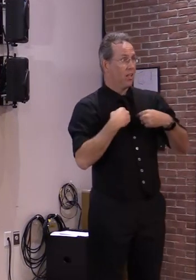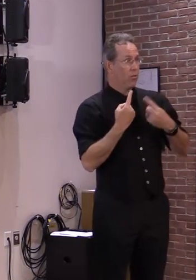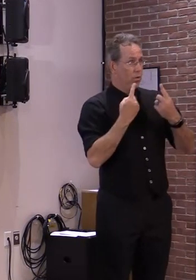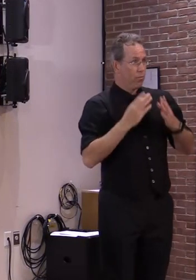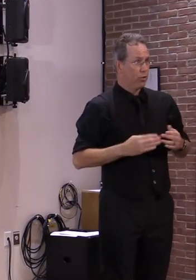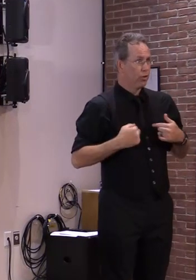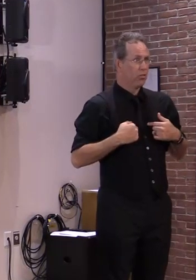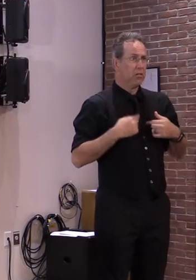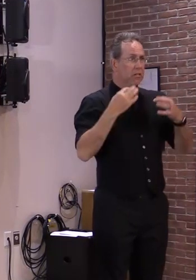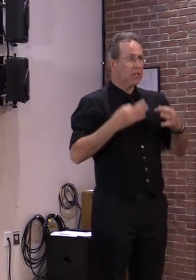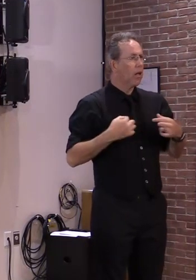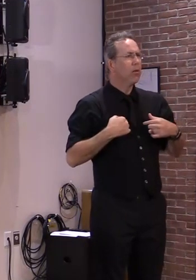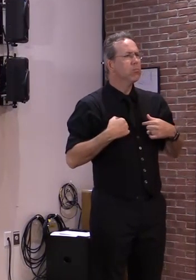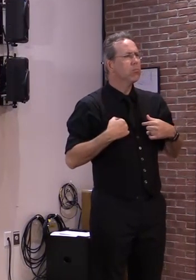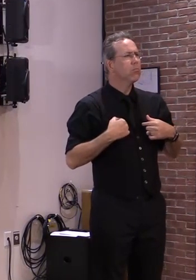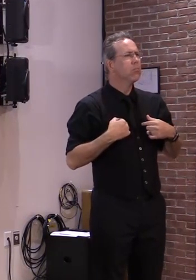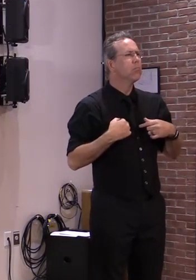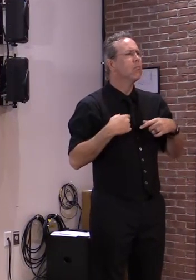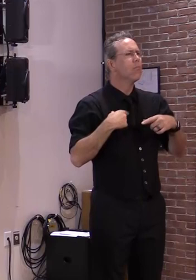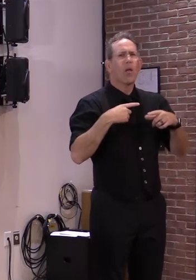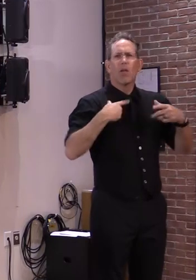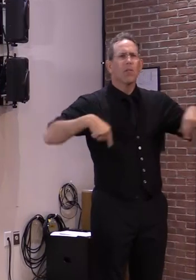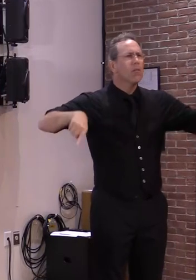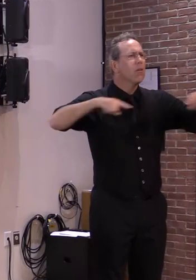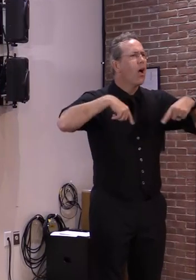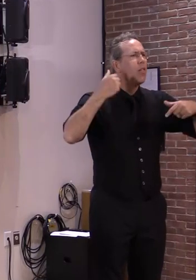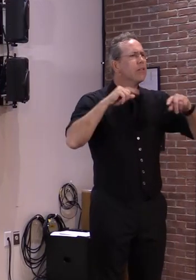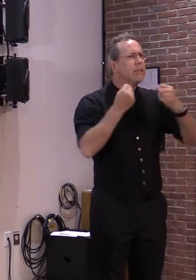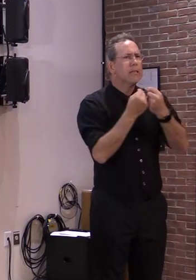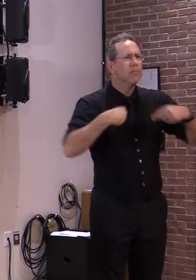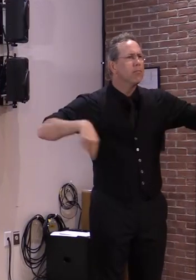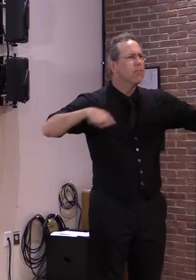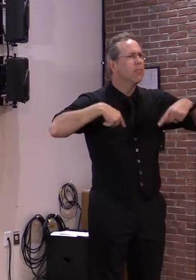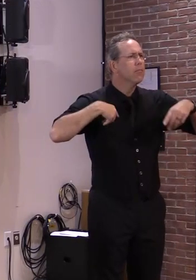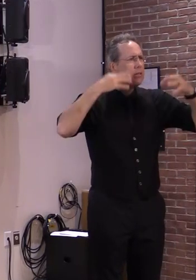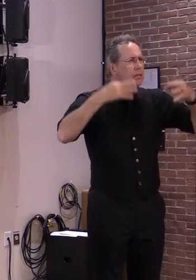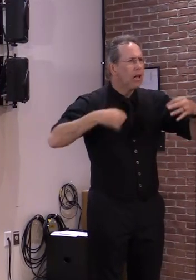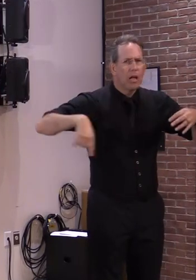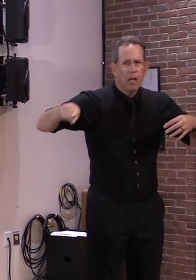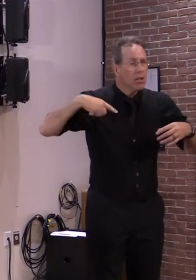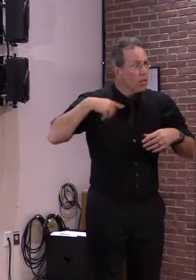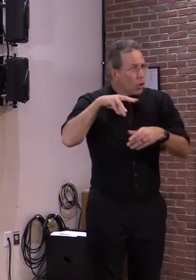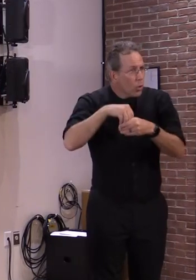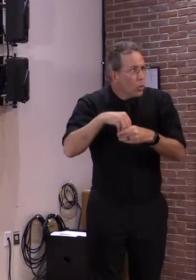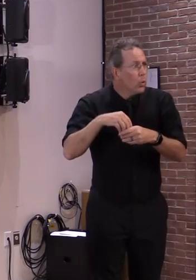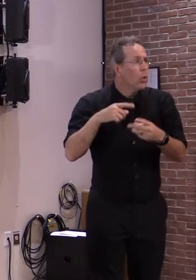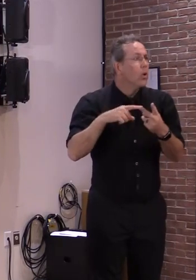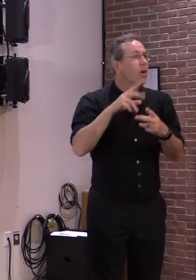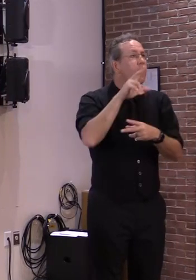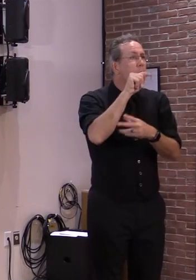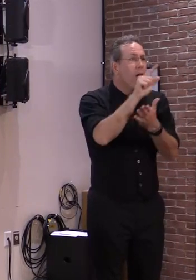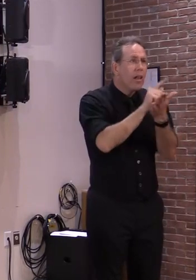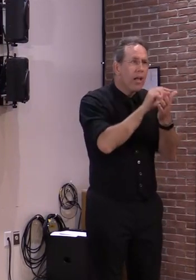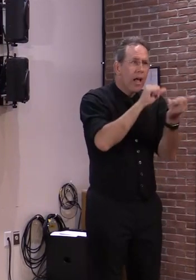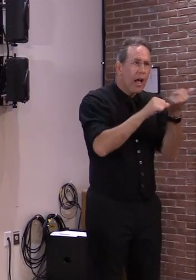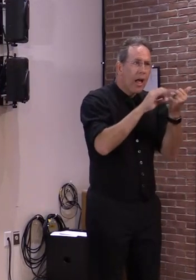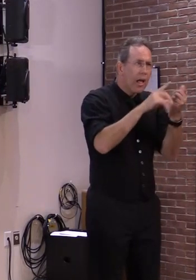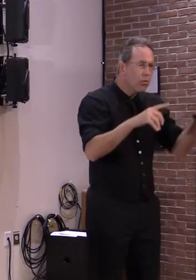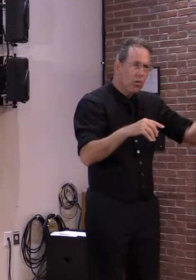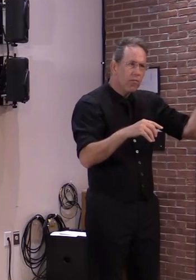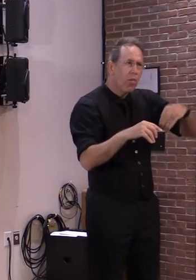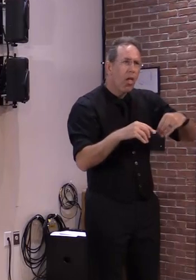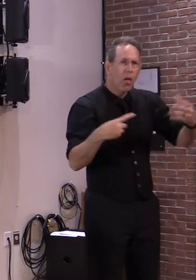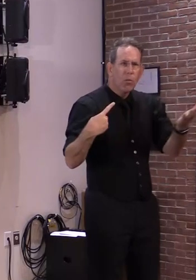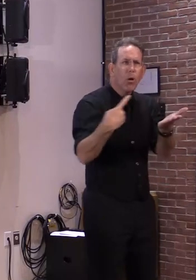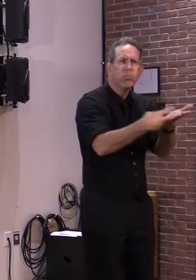authority, state leaders, and worked with the legislature and this work group to pass this compromise. Legal